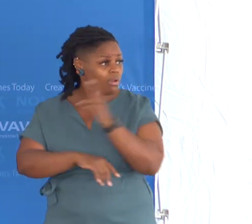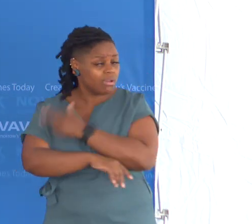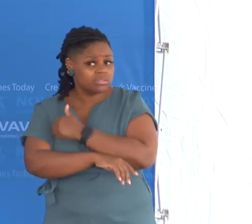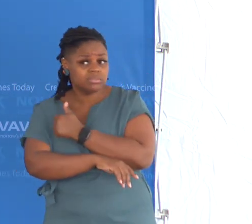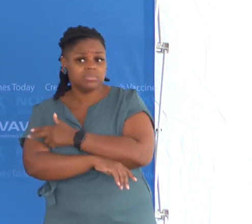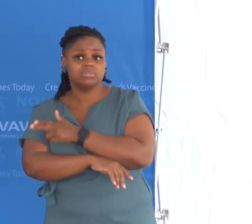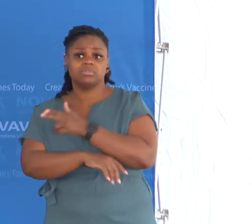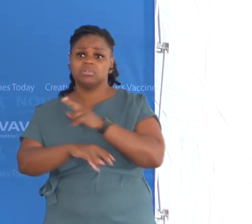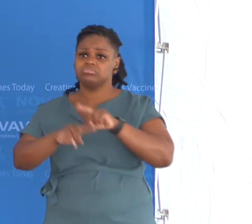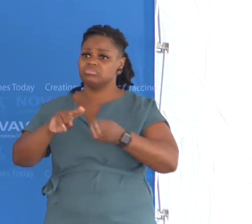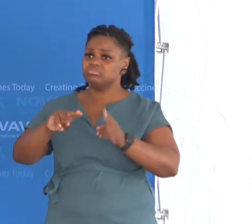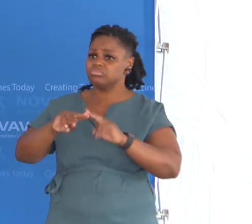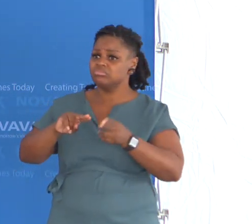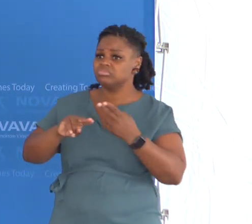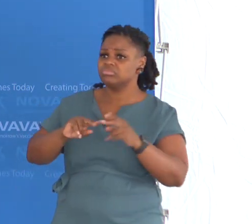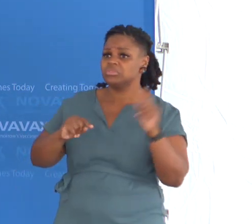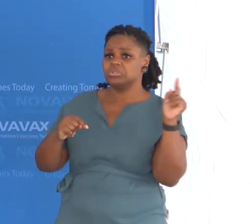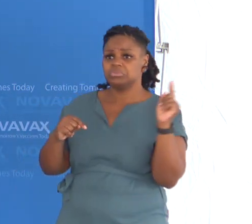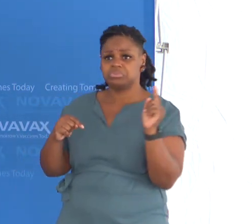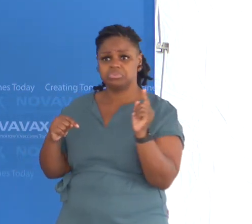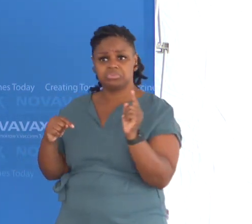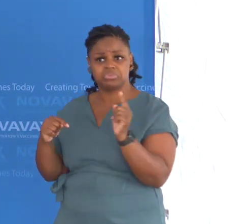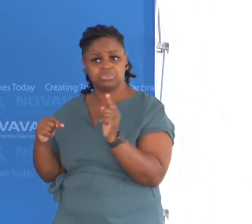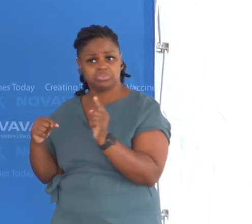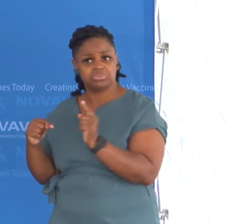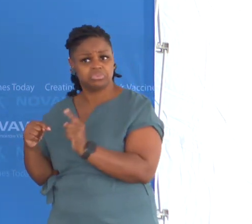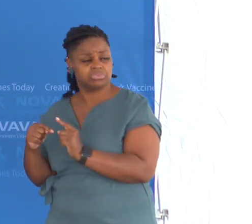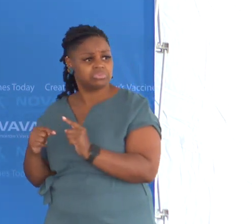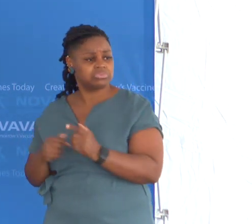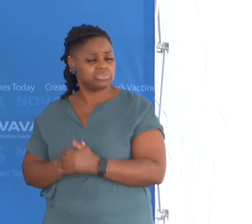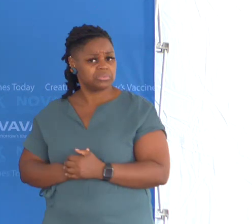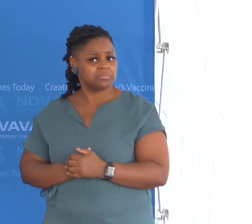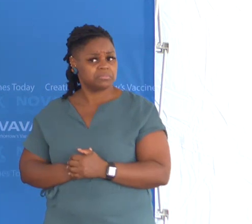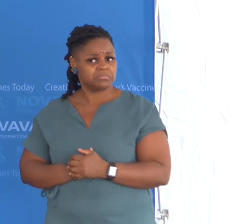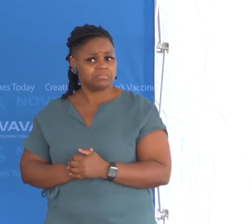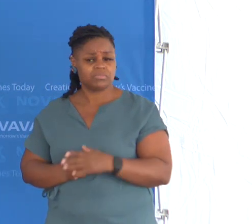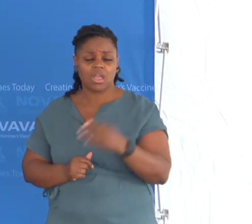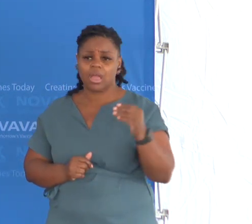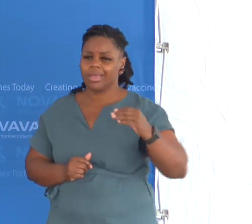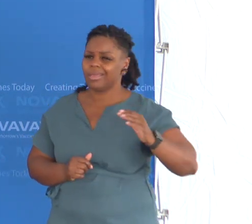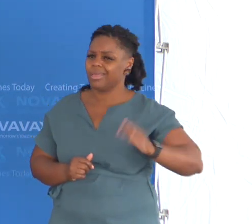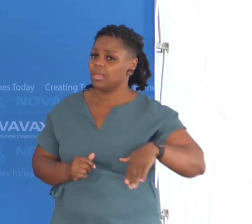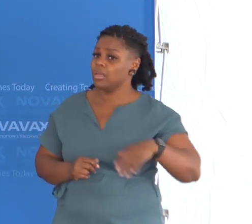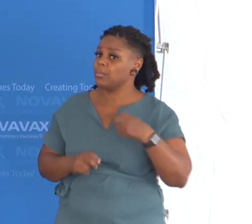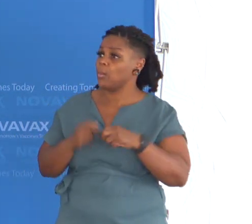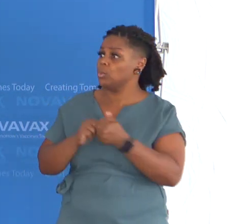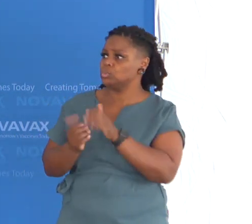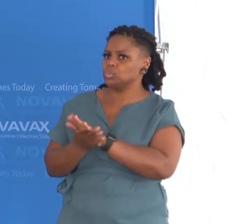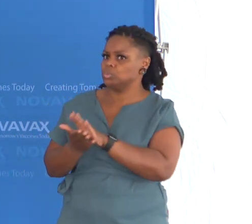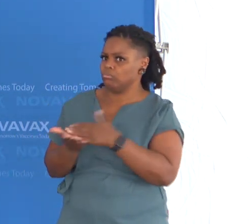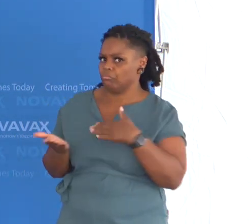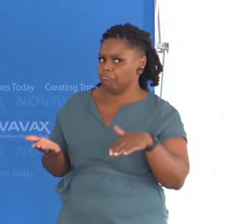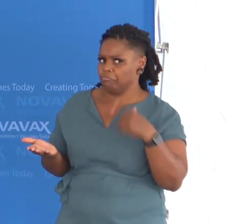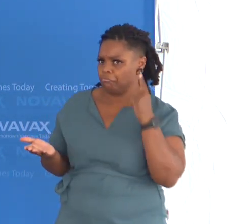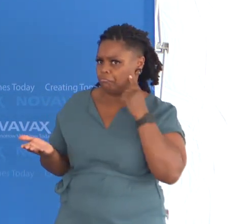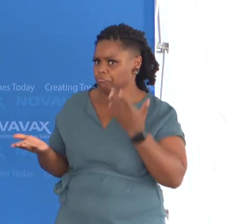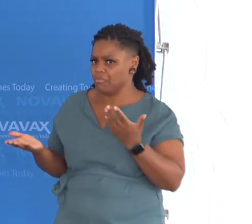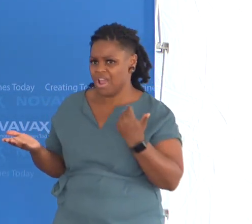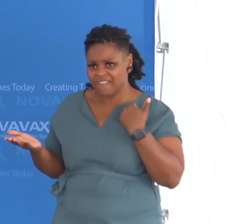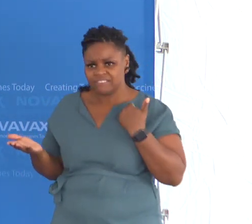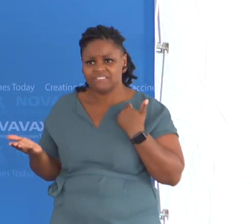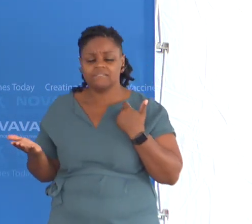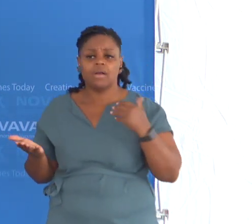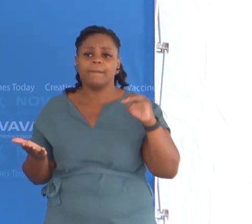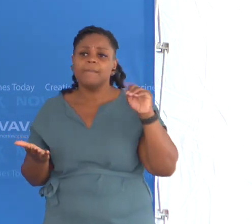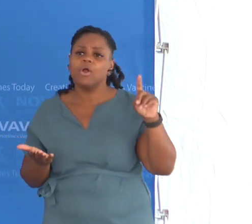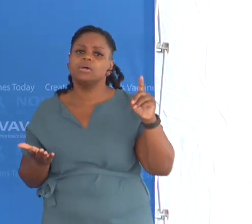biggest drop. And we haven't had a real problem with schools so far, but we have very detailed plans from the Maryland Department of Health and the Maryland State